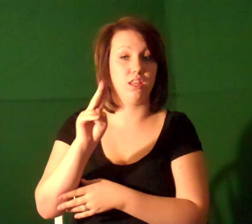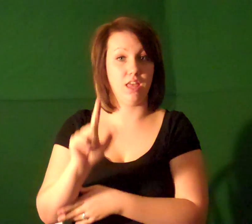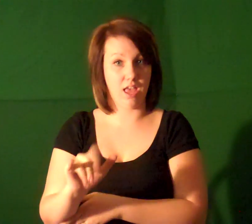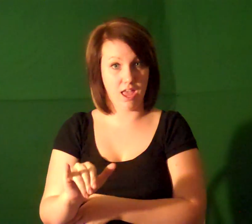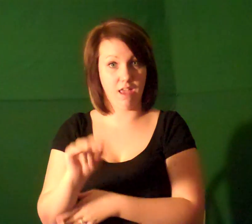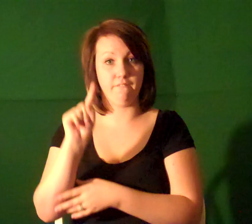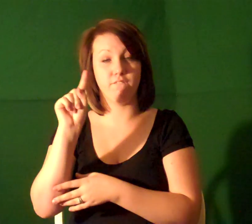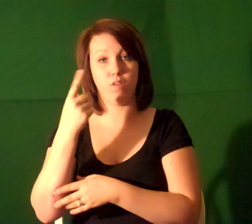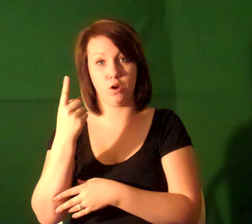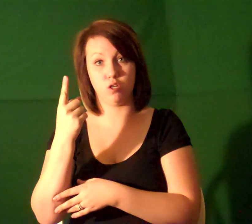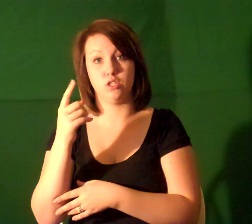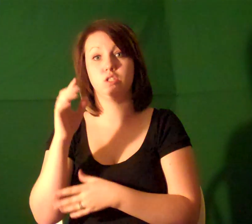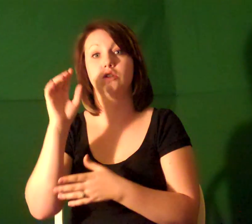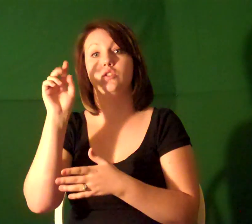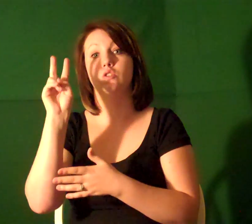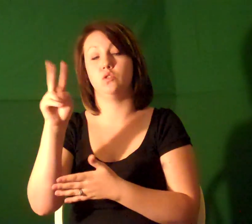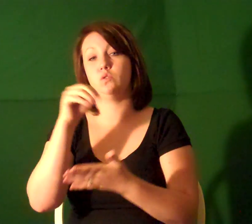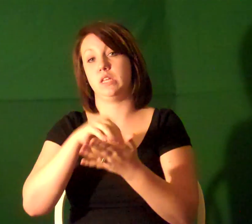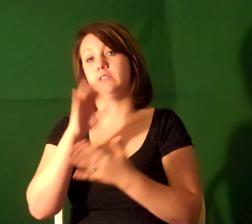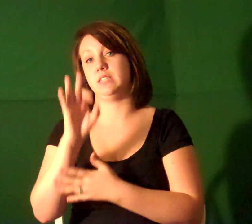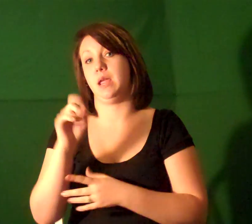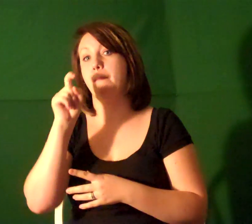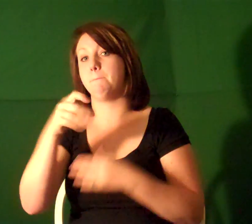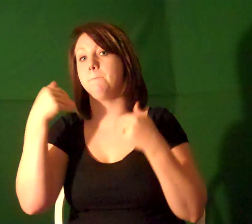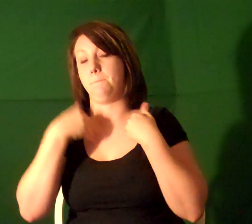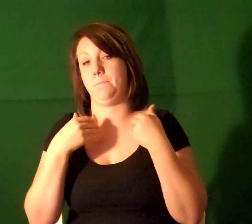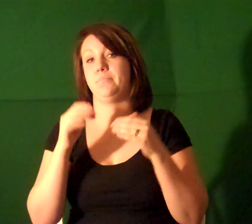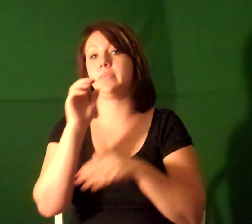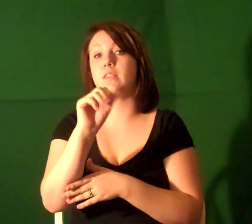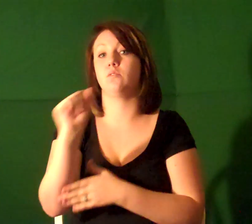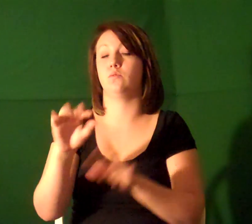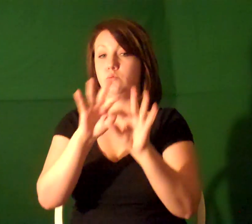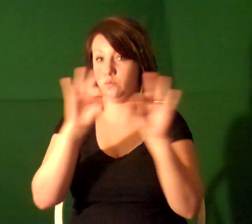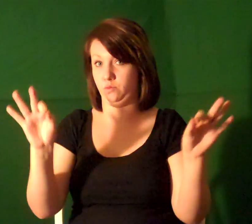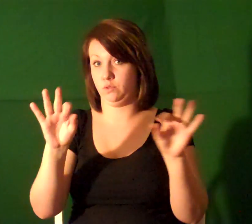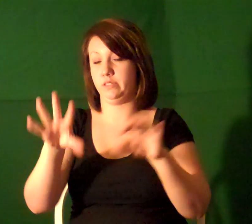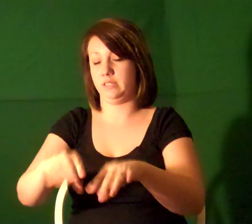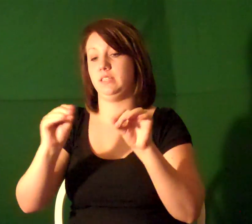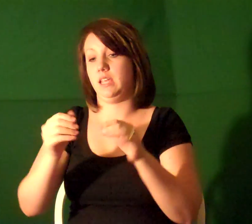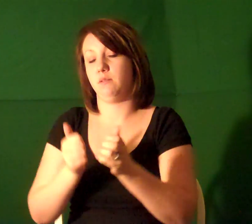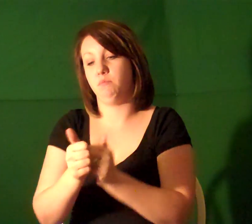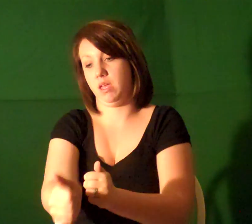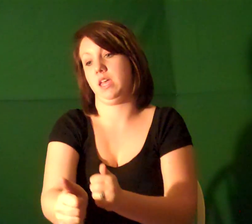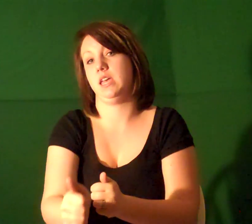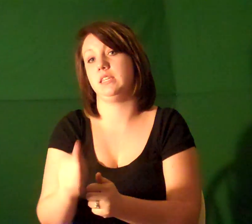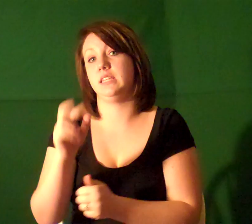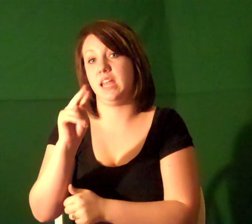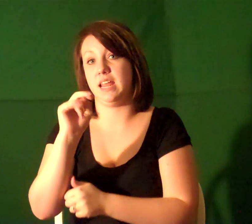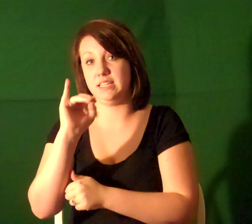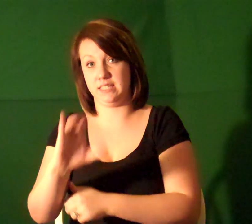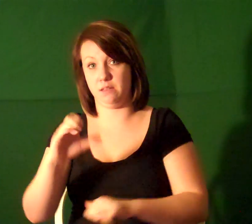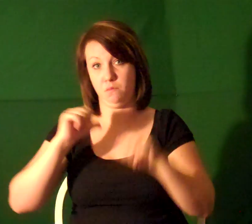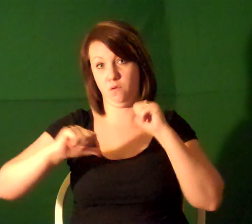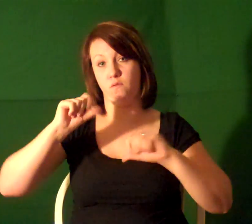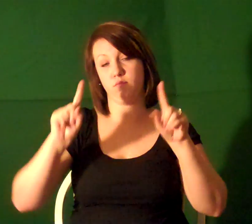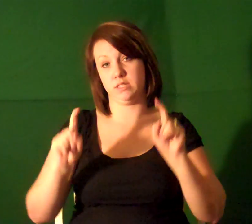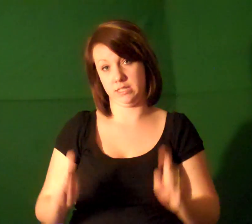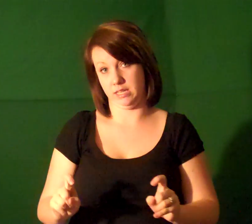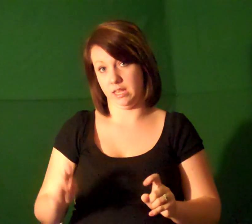an associate's degree to be able to take and pass the NIC performance tests. So, and